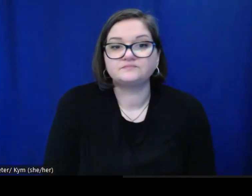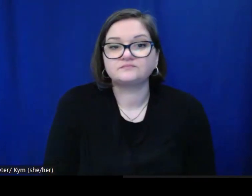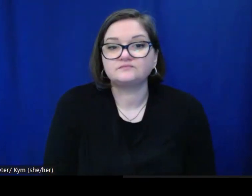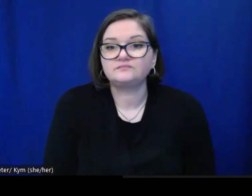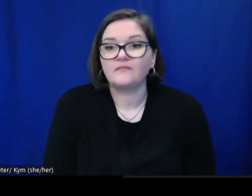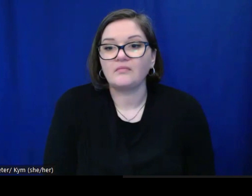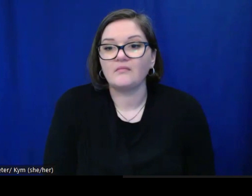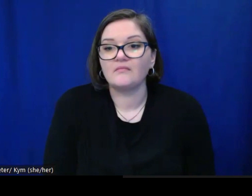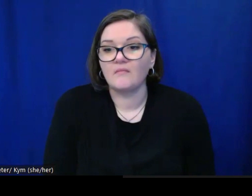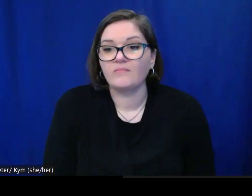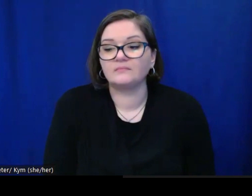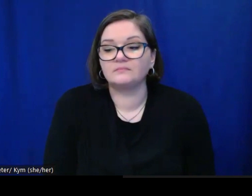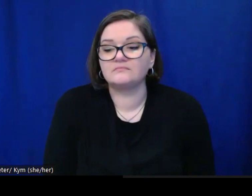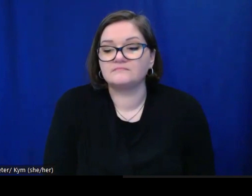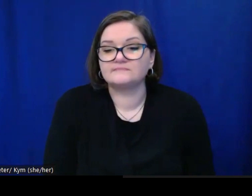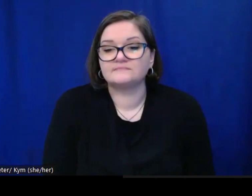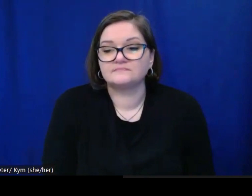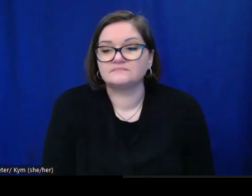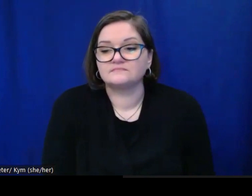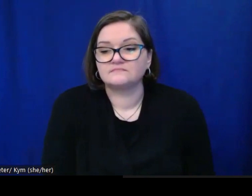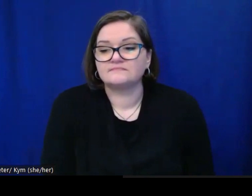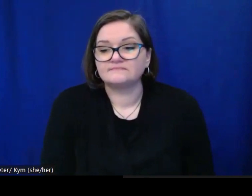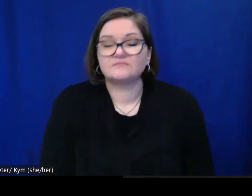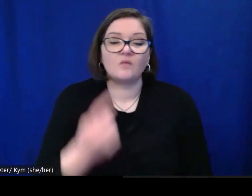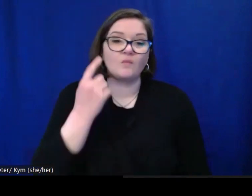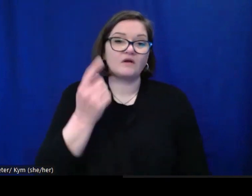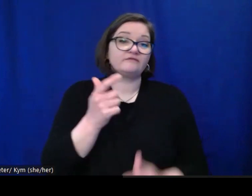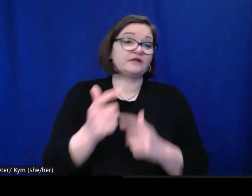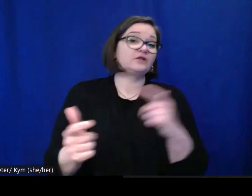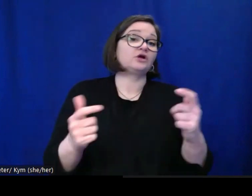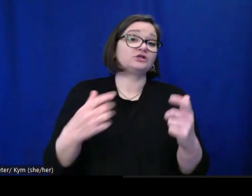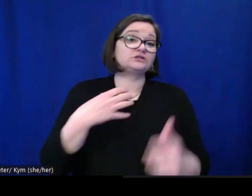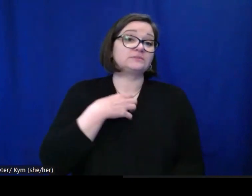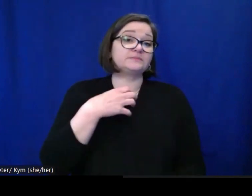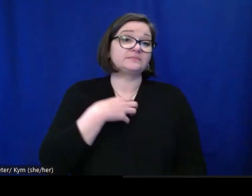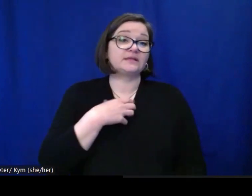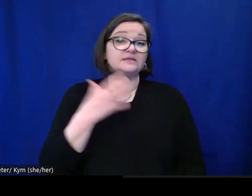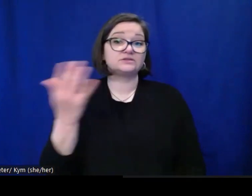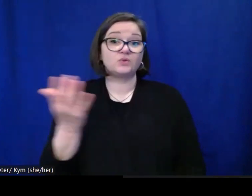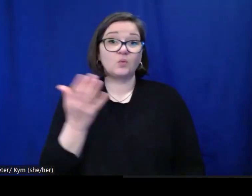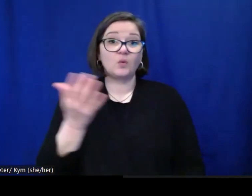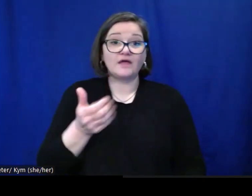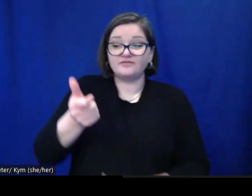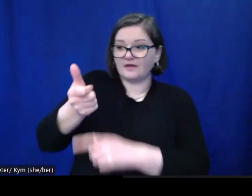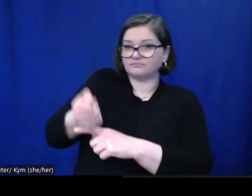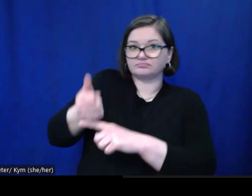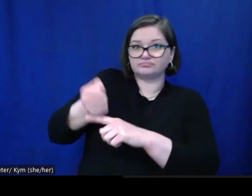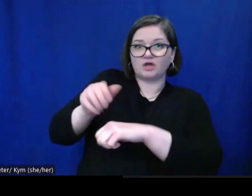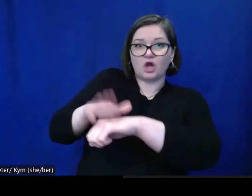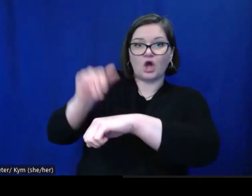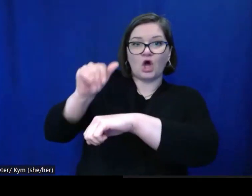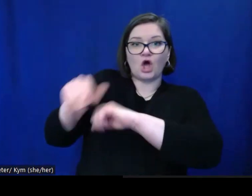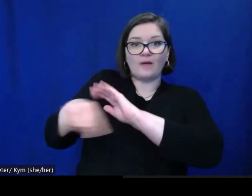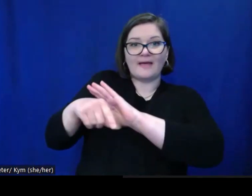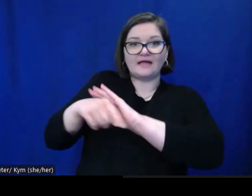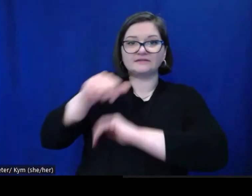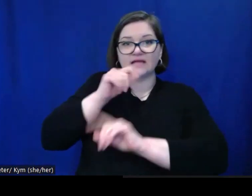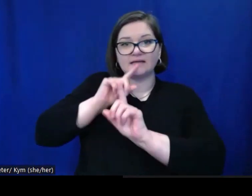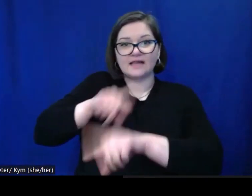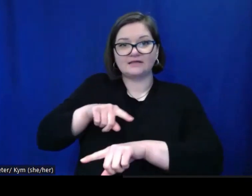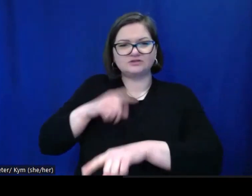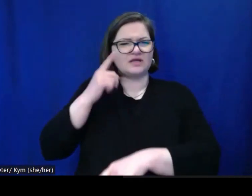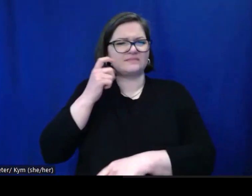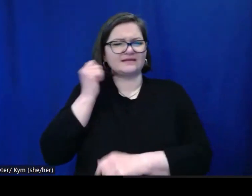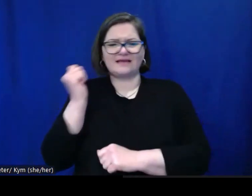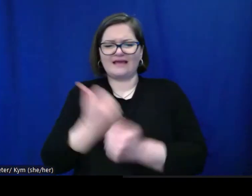Probably one of the things that is the largest complaint is call bells not being answered. Probably everybody has